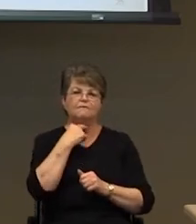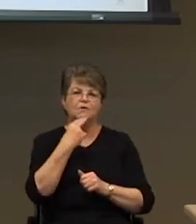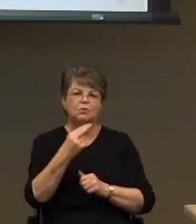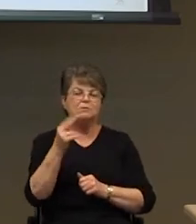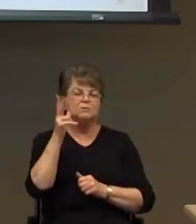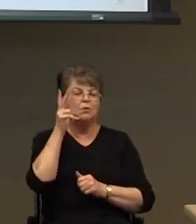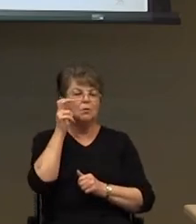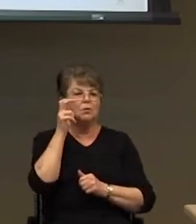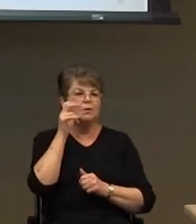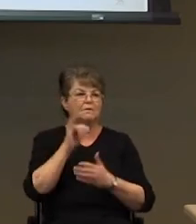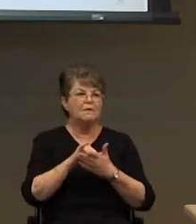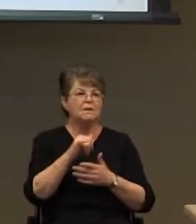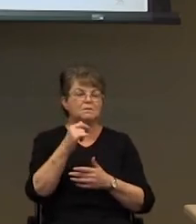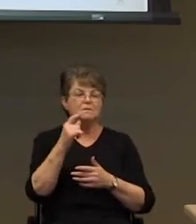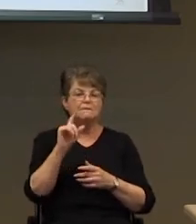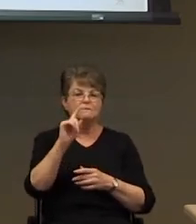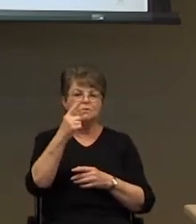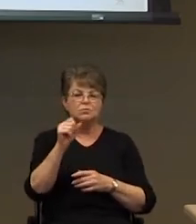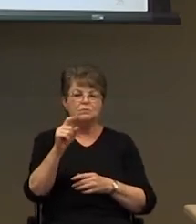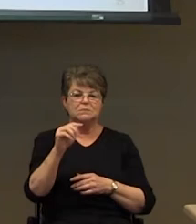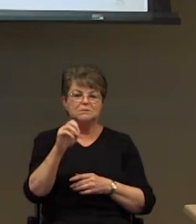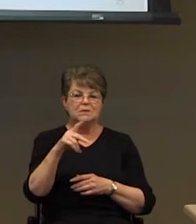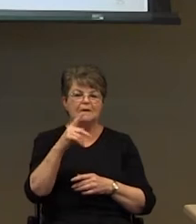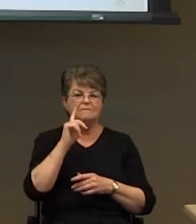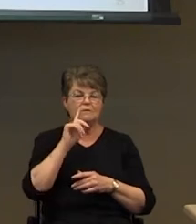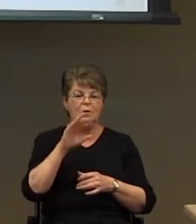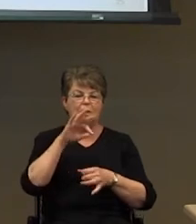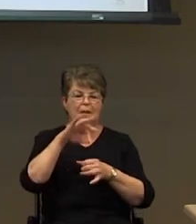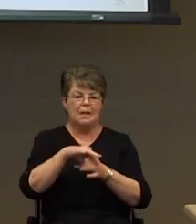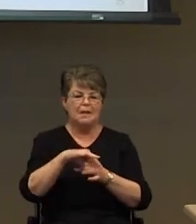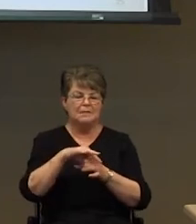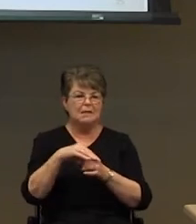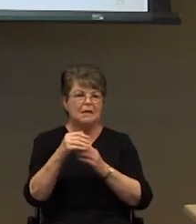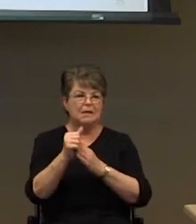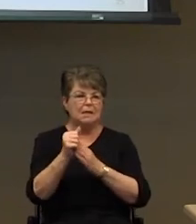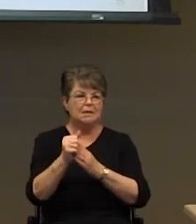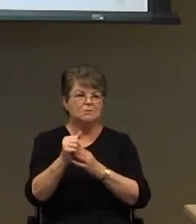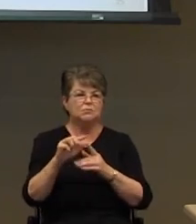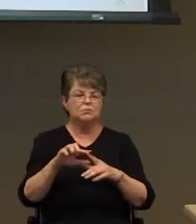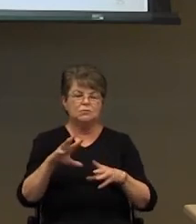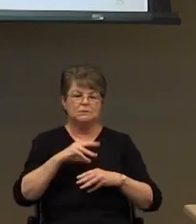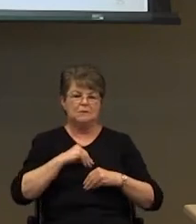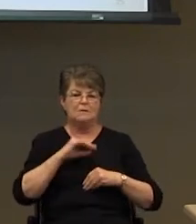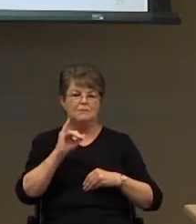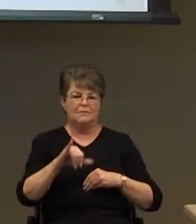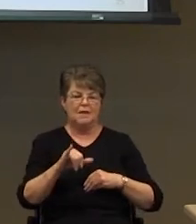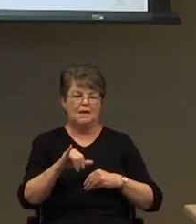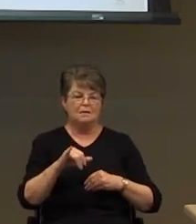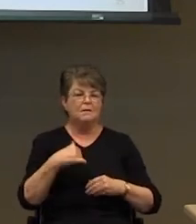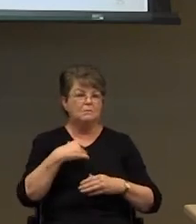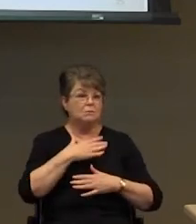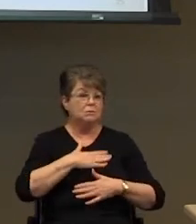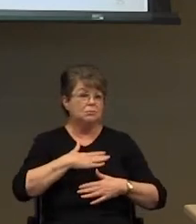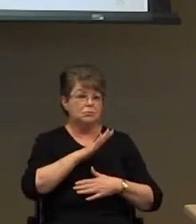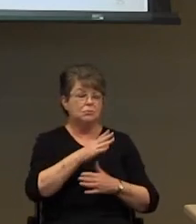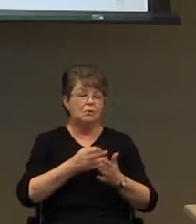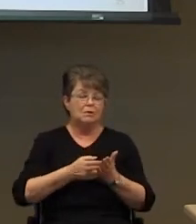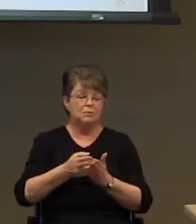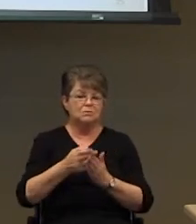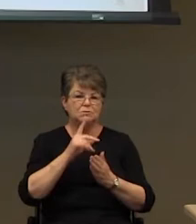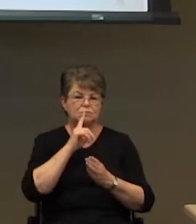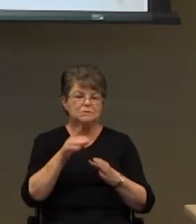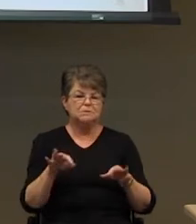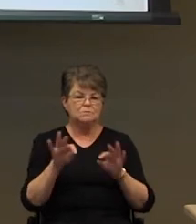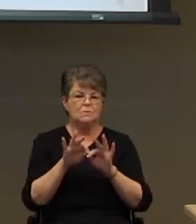steps for the elected leaders to take that, to take on that mantle, if you will, and make bring it home. But I appreciate the candor because I think it's